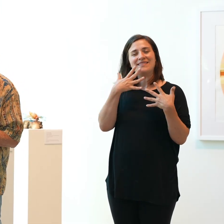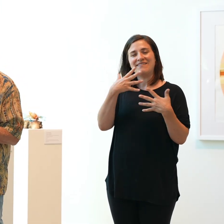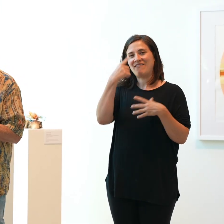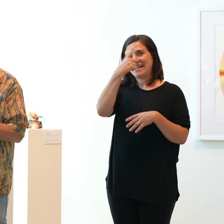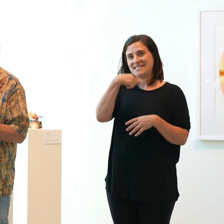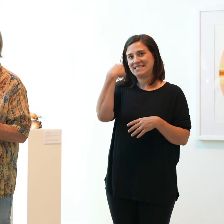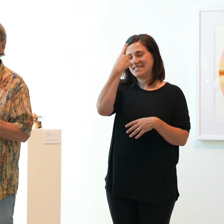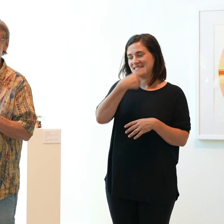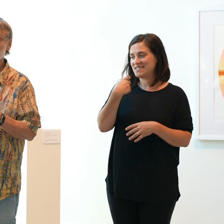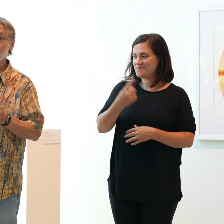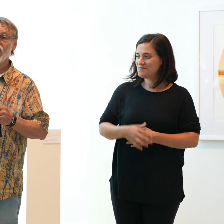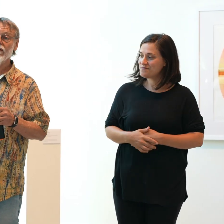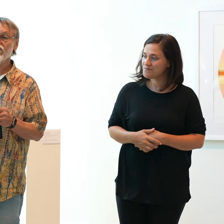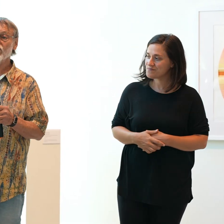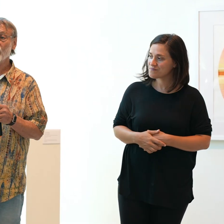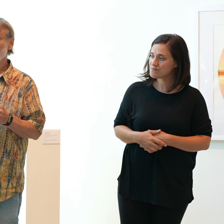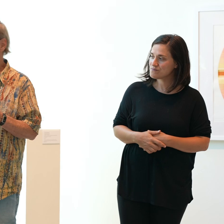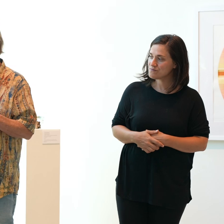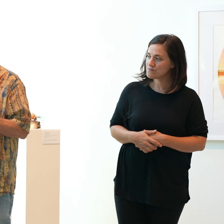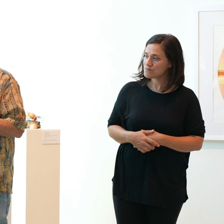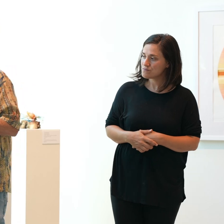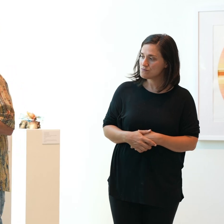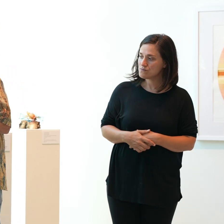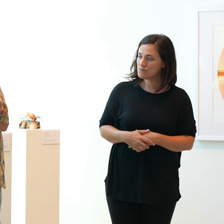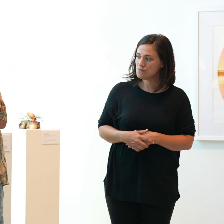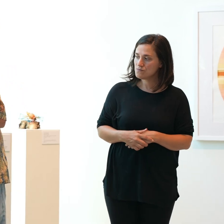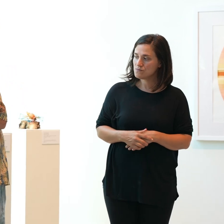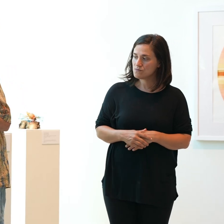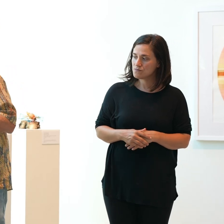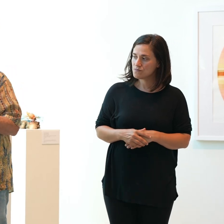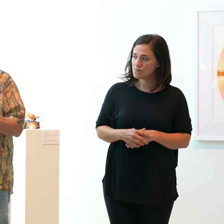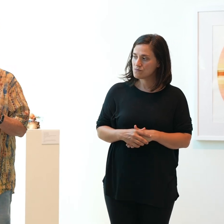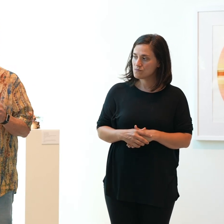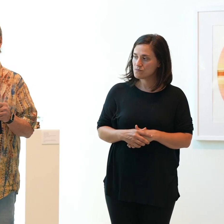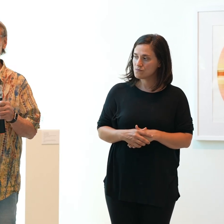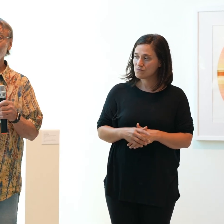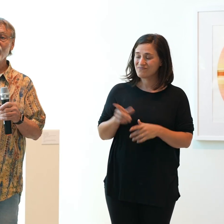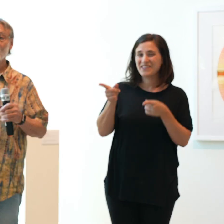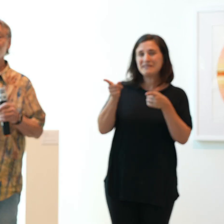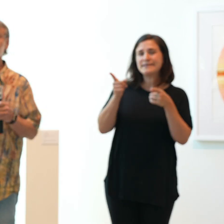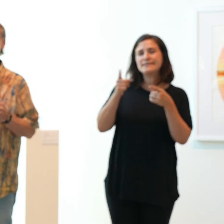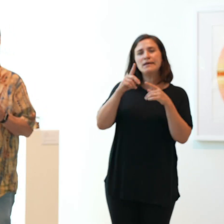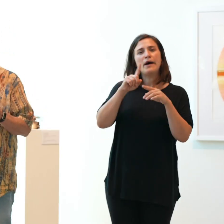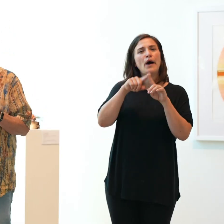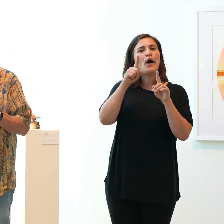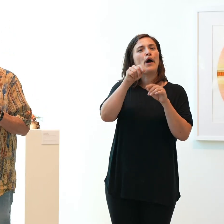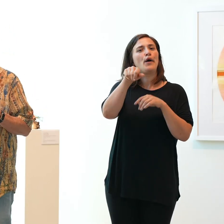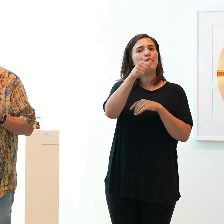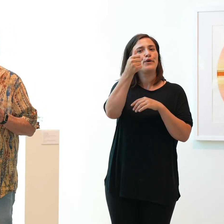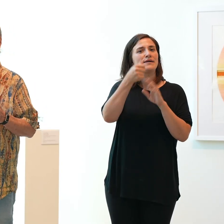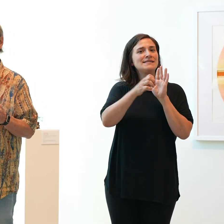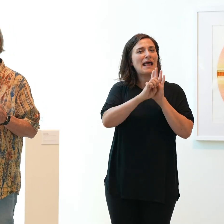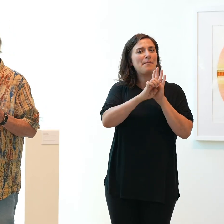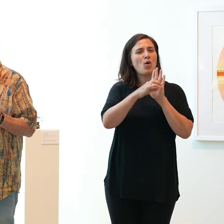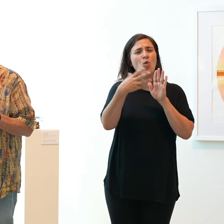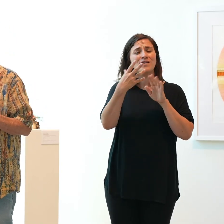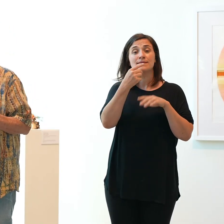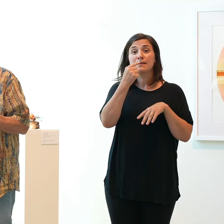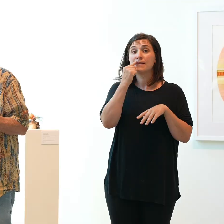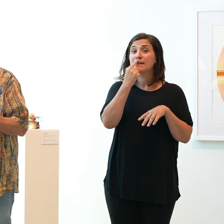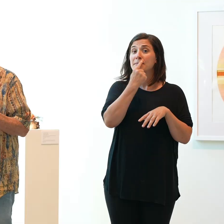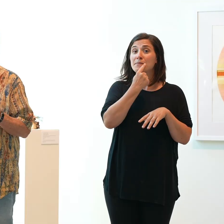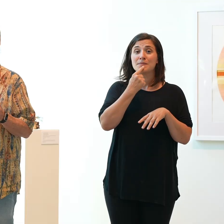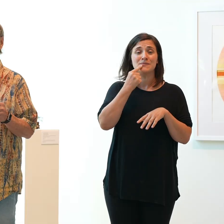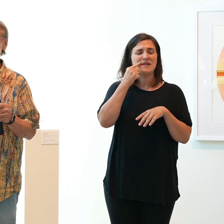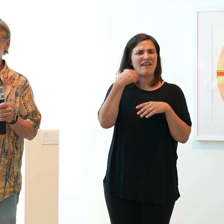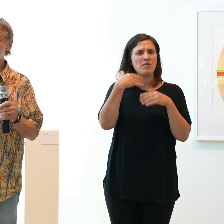this is actually another example of that yukibori. It was why the bumps on the lips, you know, that's because, I mean,